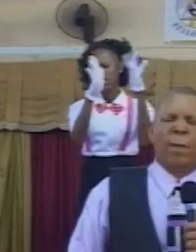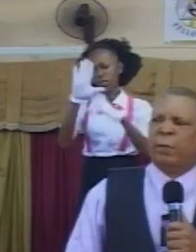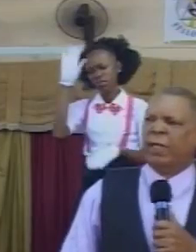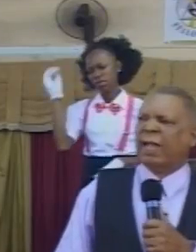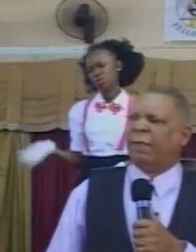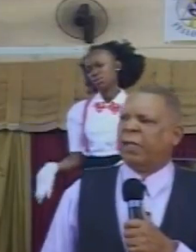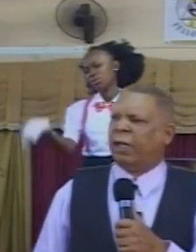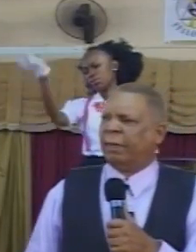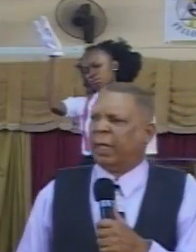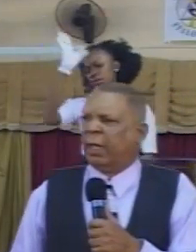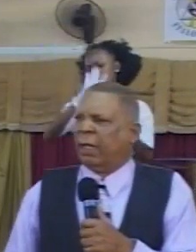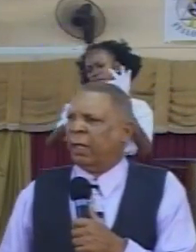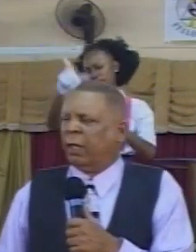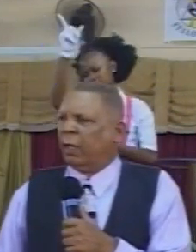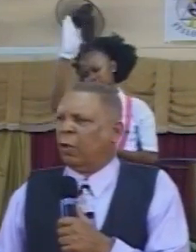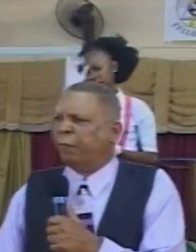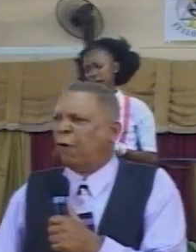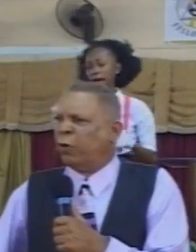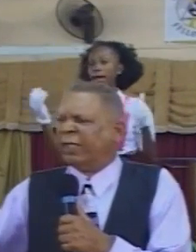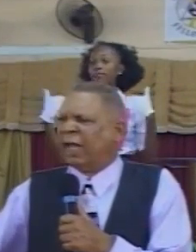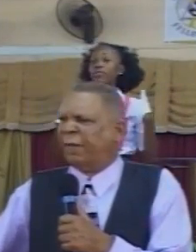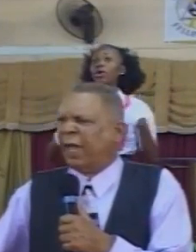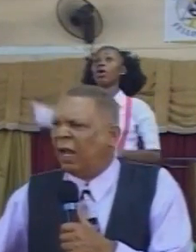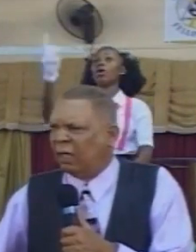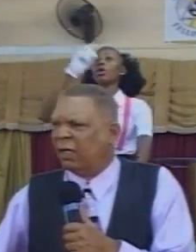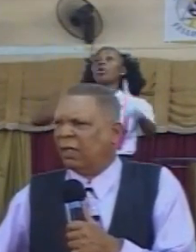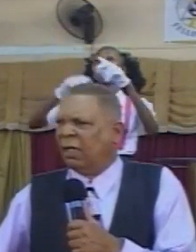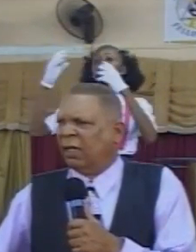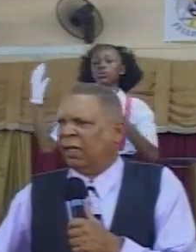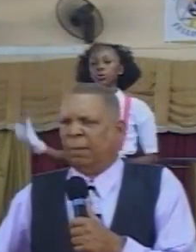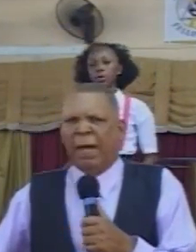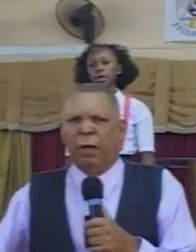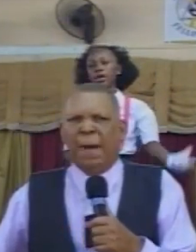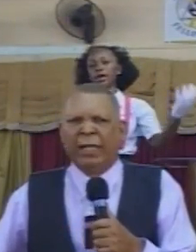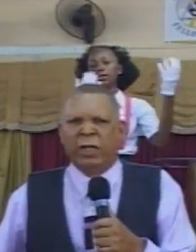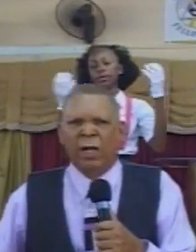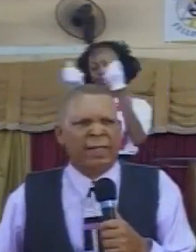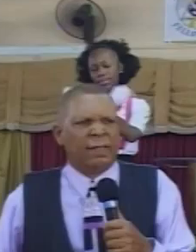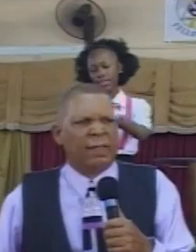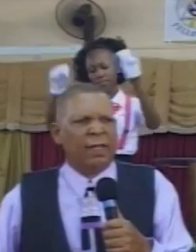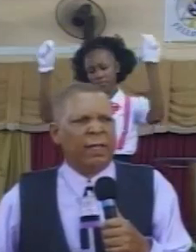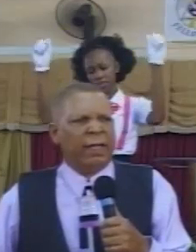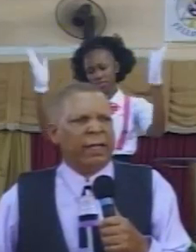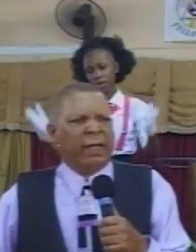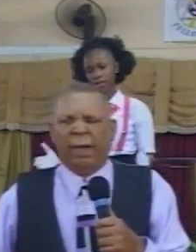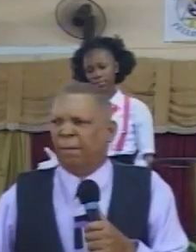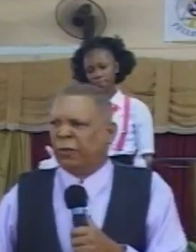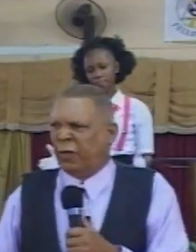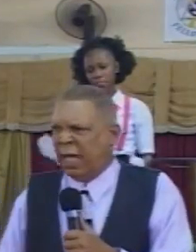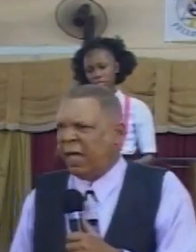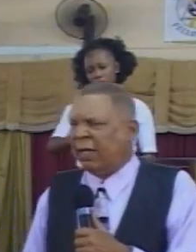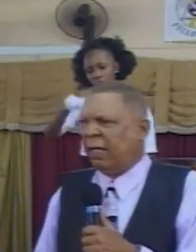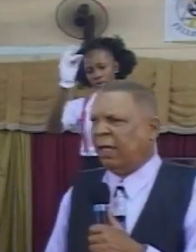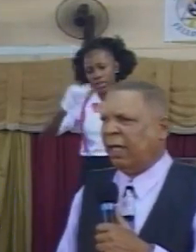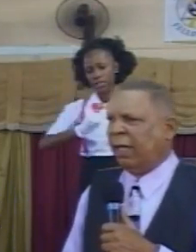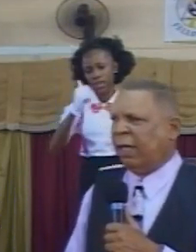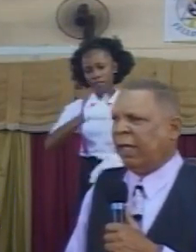And I come to bring salvation. You have found yourself in hell by your bad choices. But